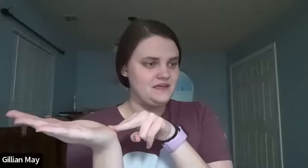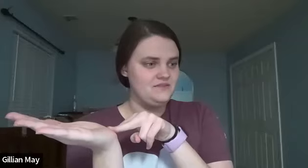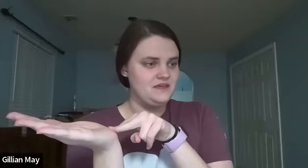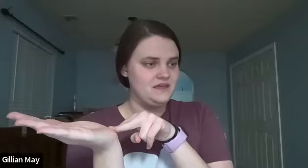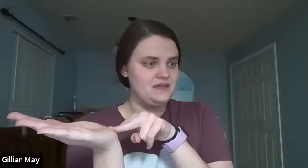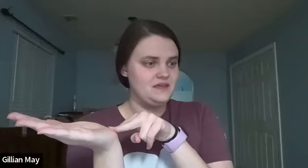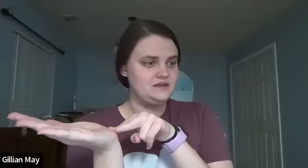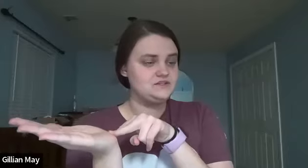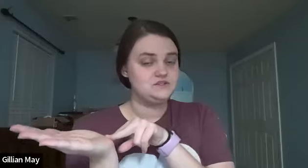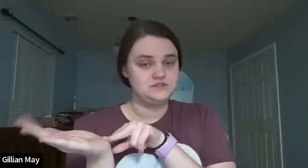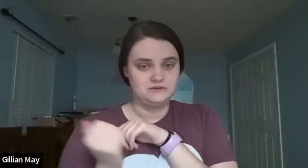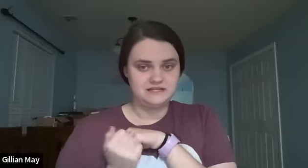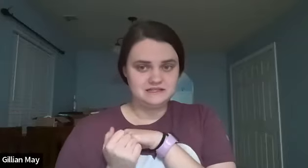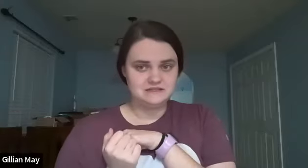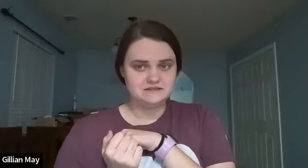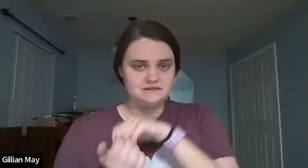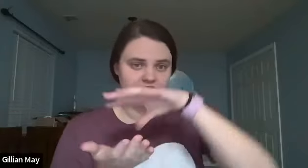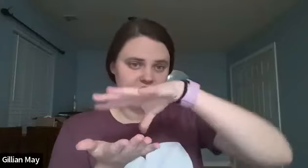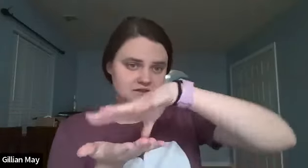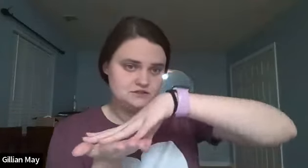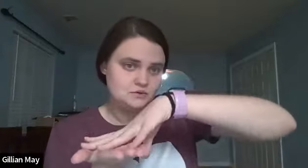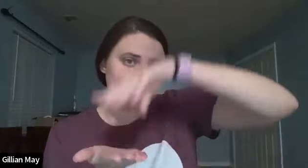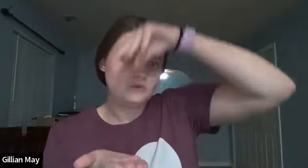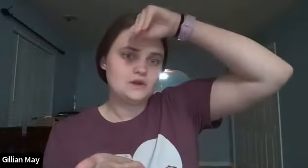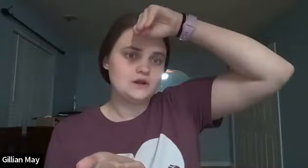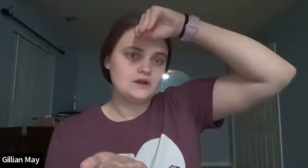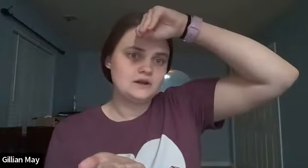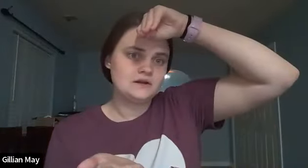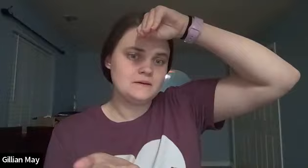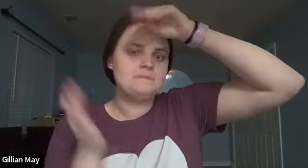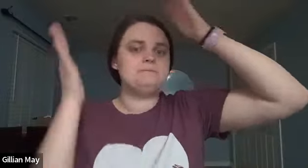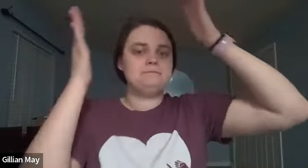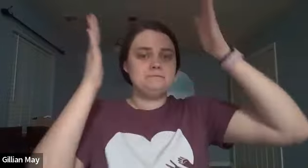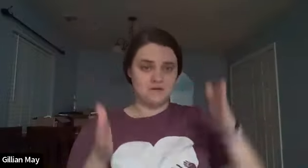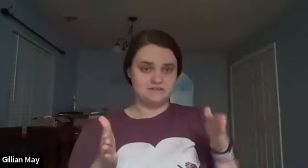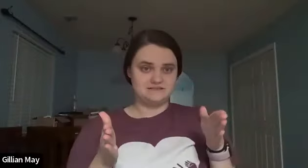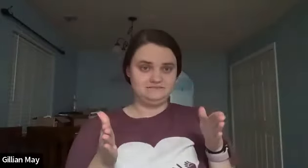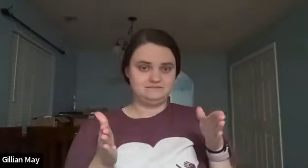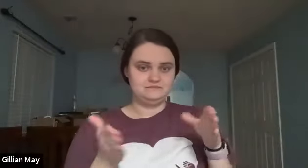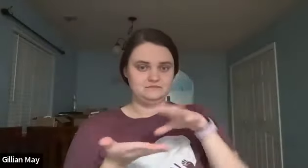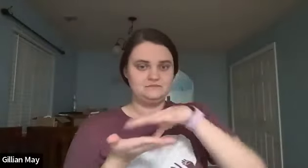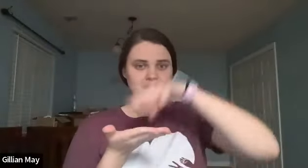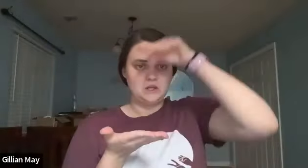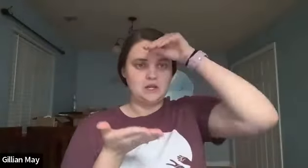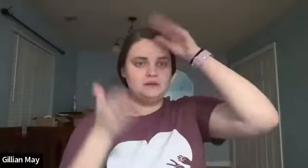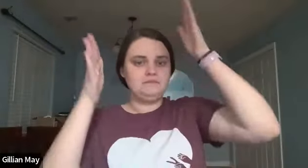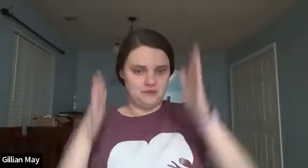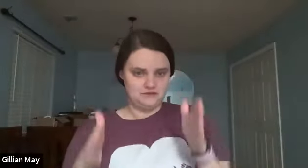And then student. So learn, person, learn,